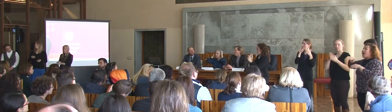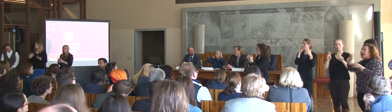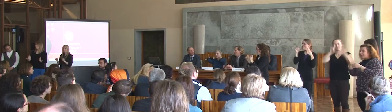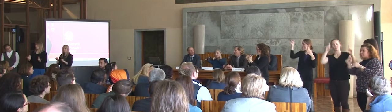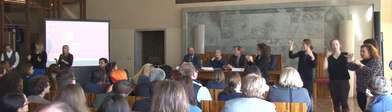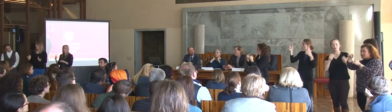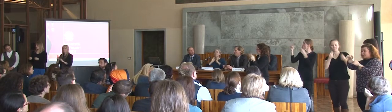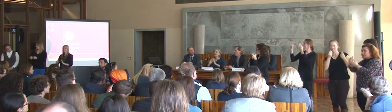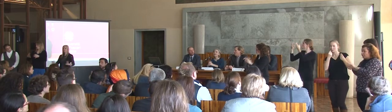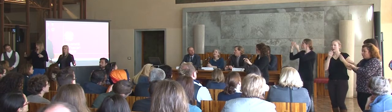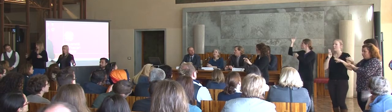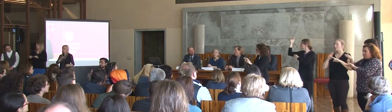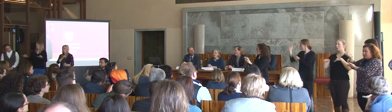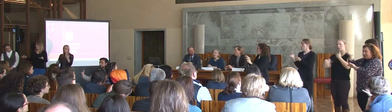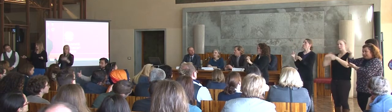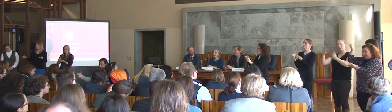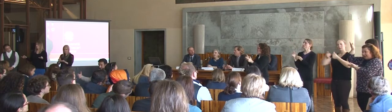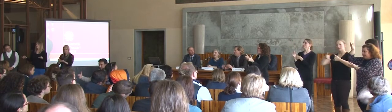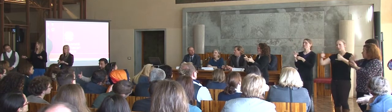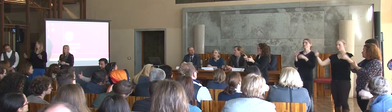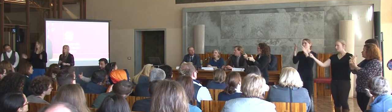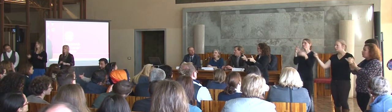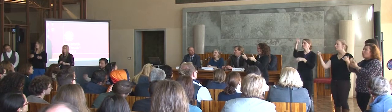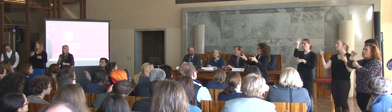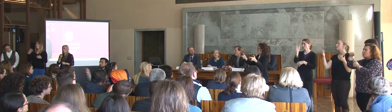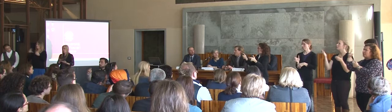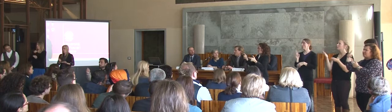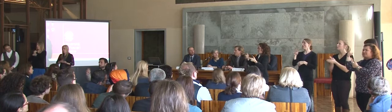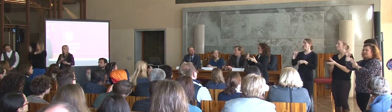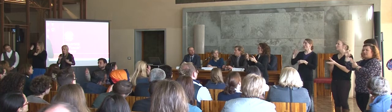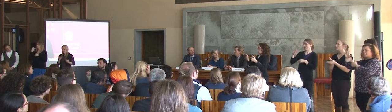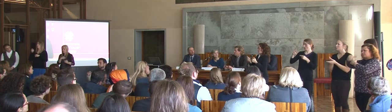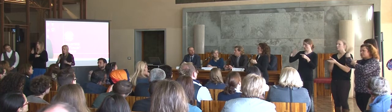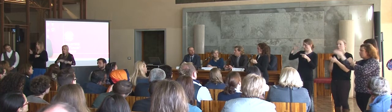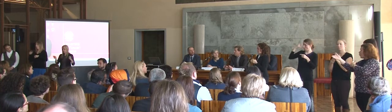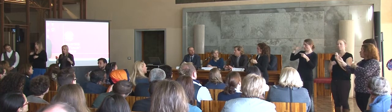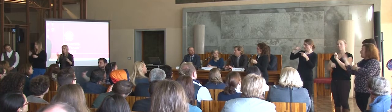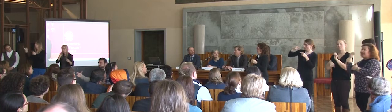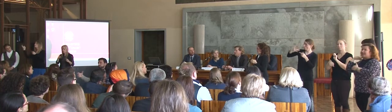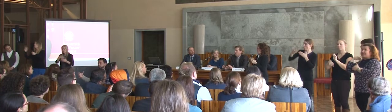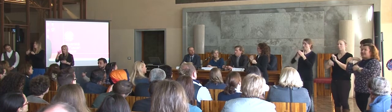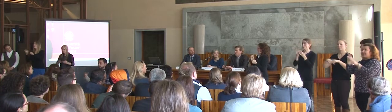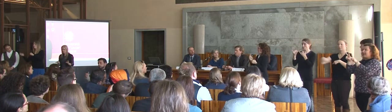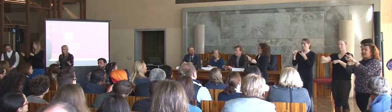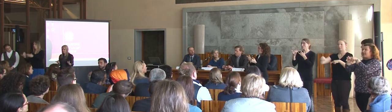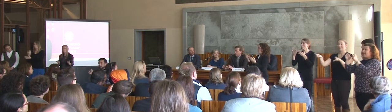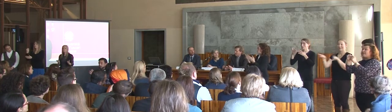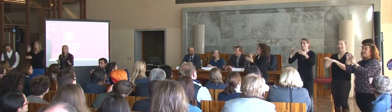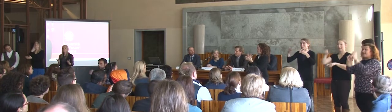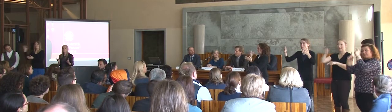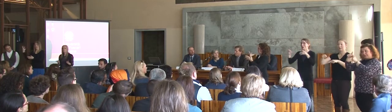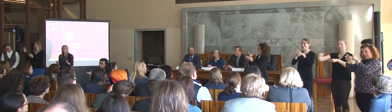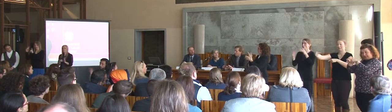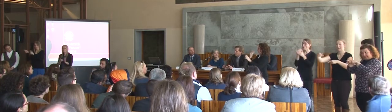now, lately, and within a couple of months we will launch a new website, and also